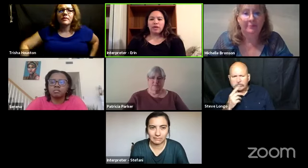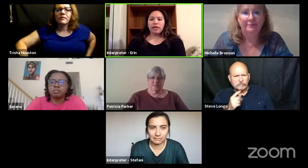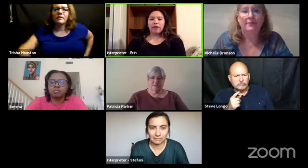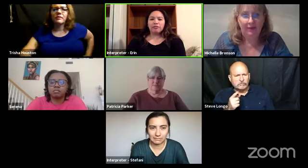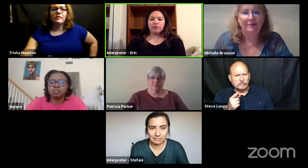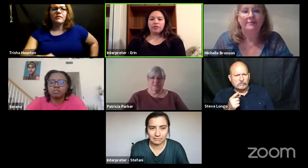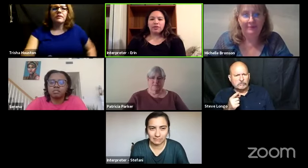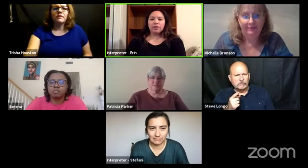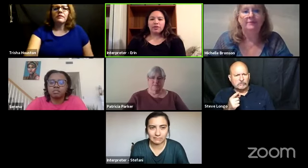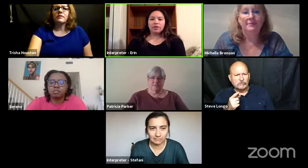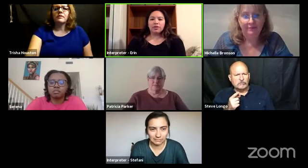VDF.